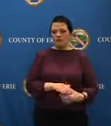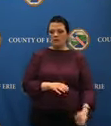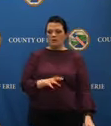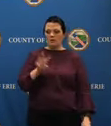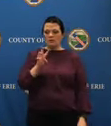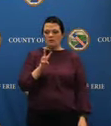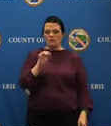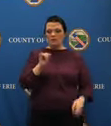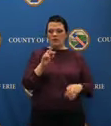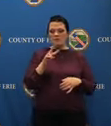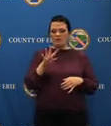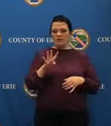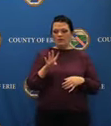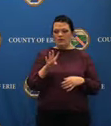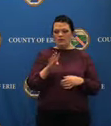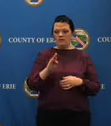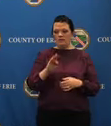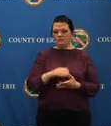WIVB?